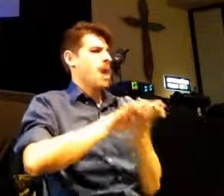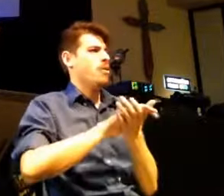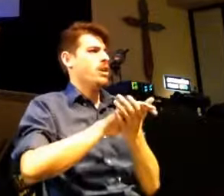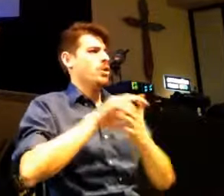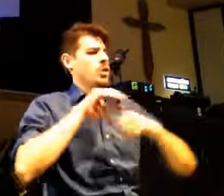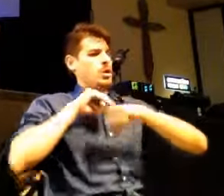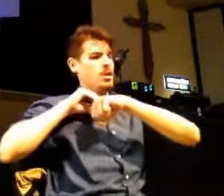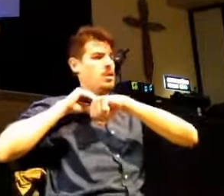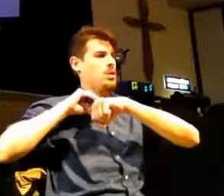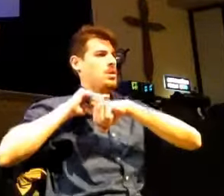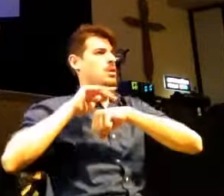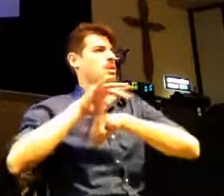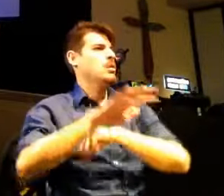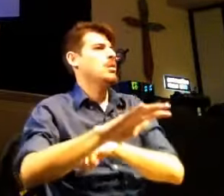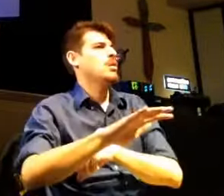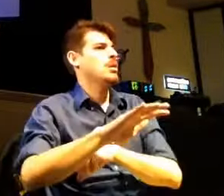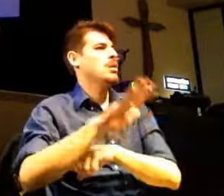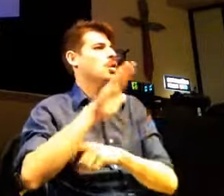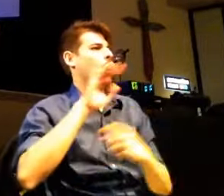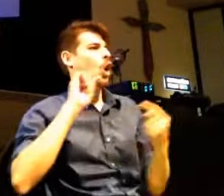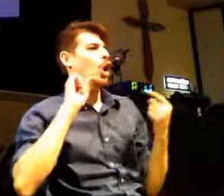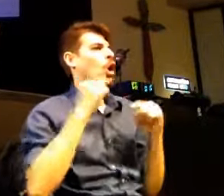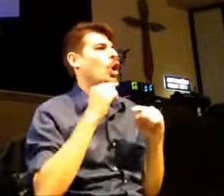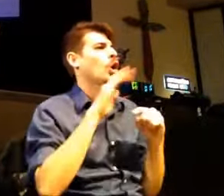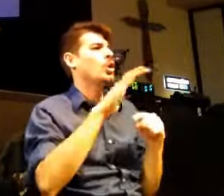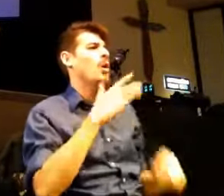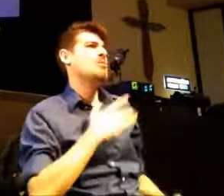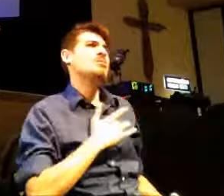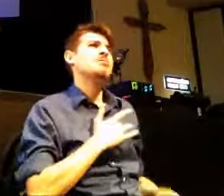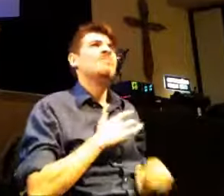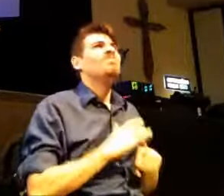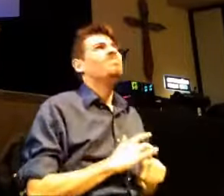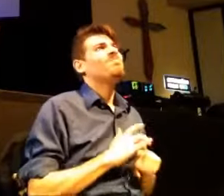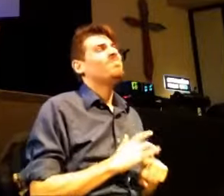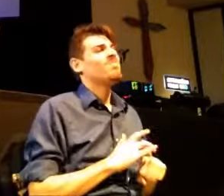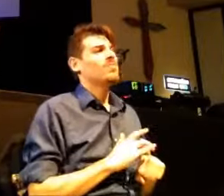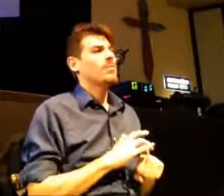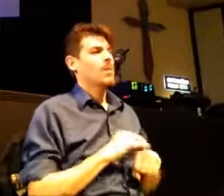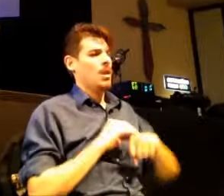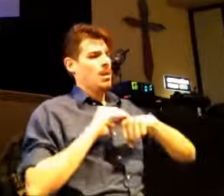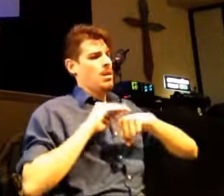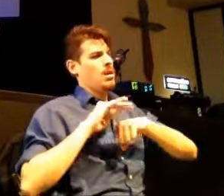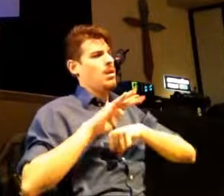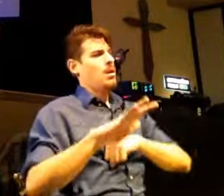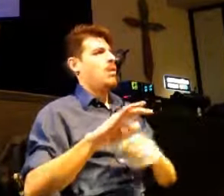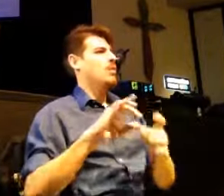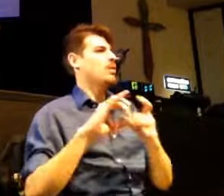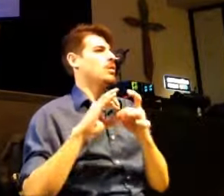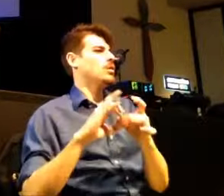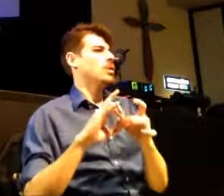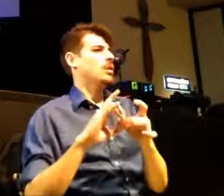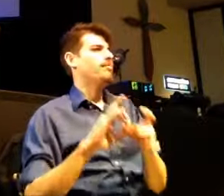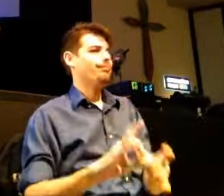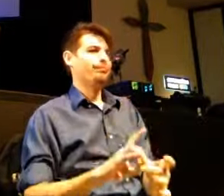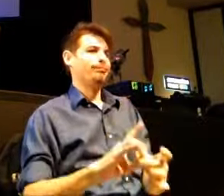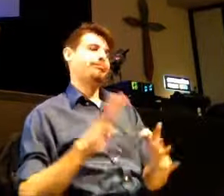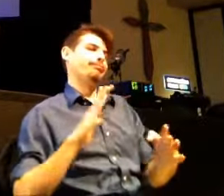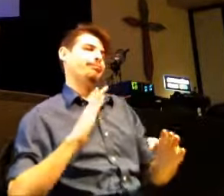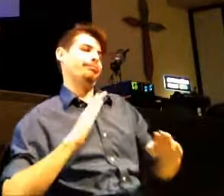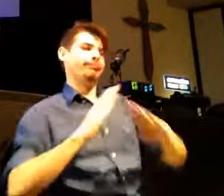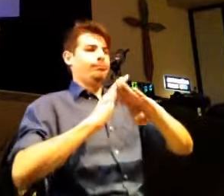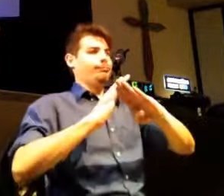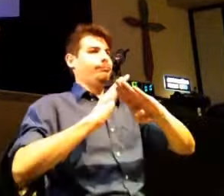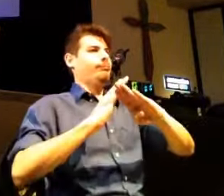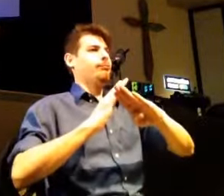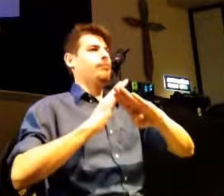that that rejection or that hurt's going to play out in your marriage. And the thought of being rejected terrifies you. And out of the